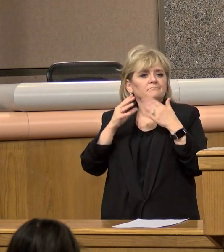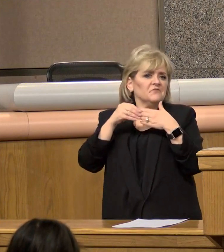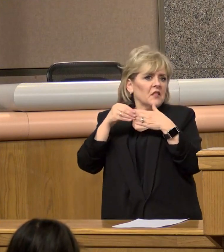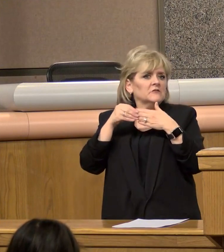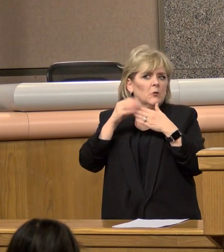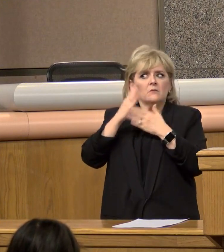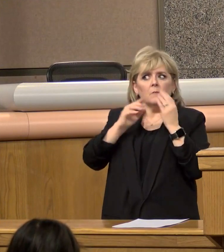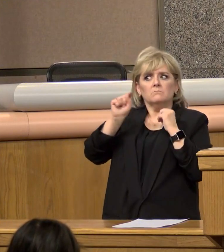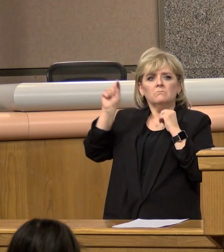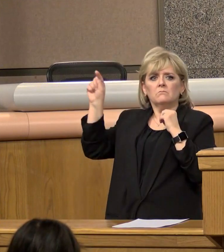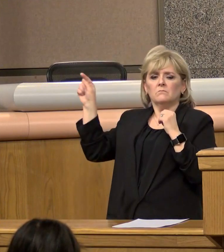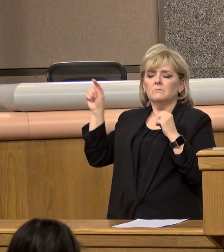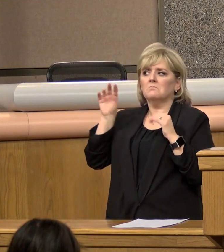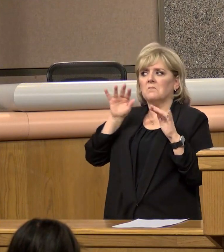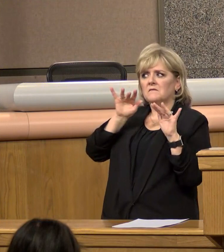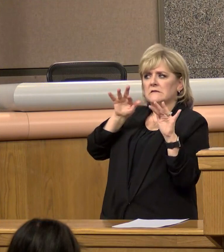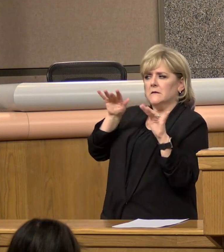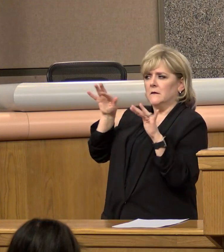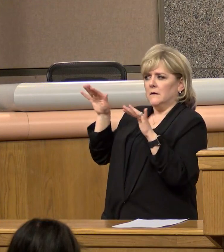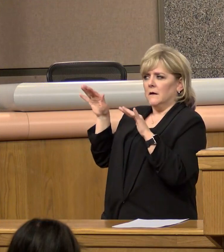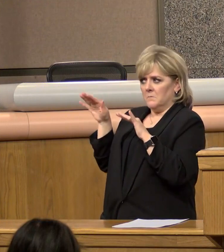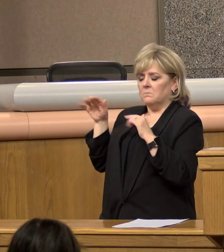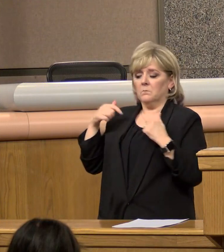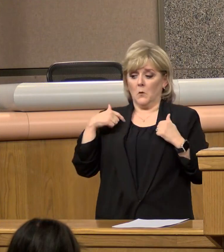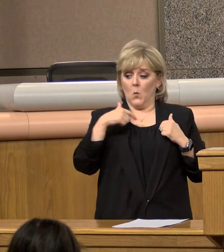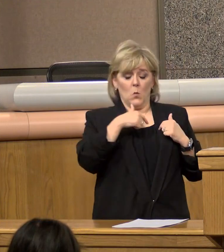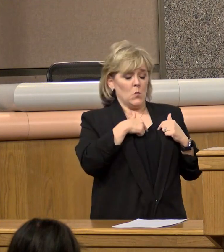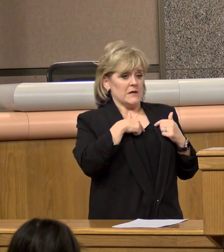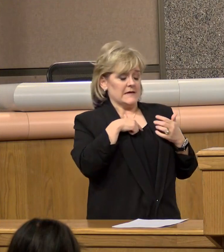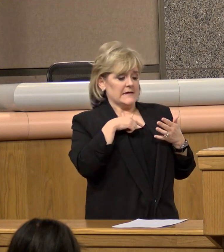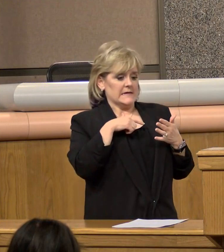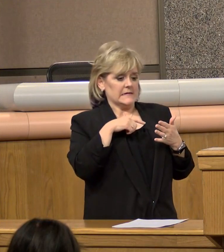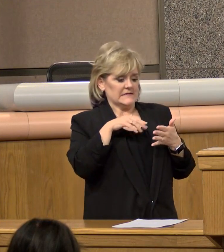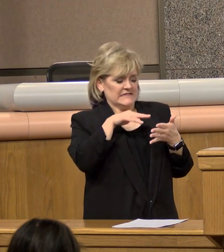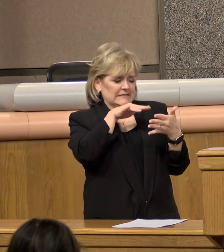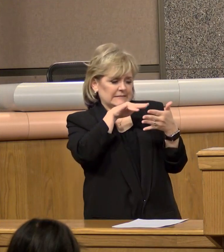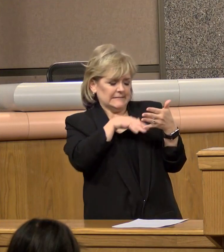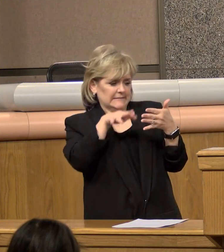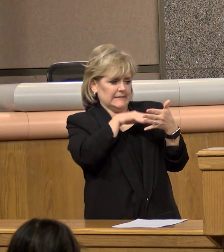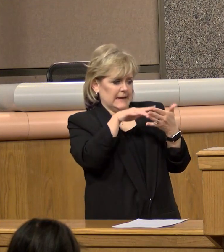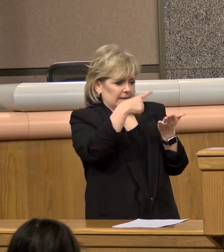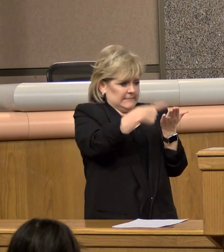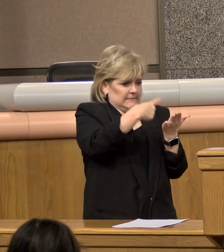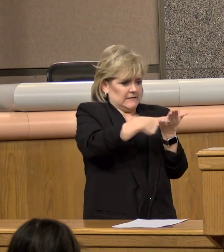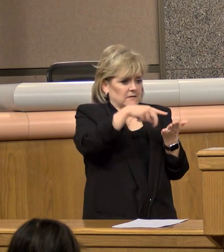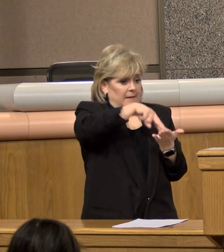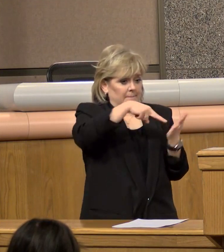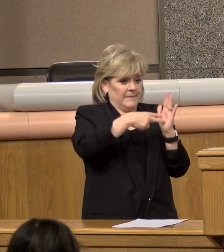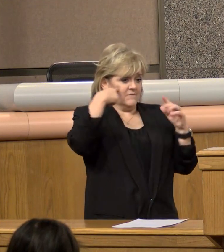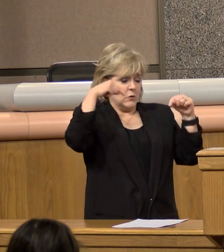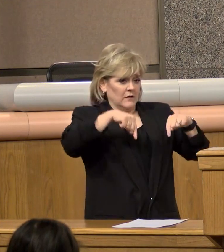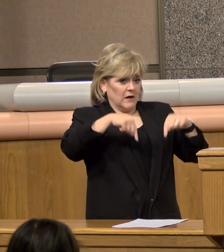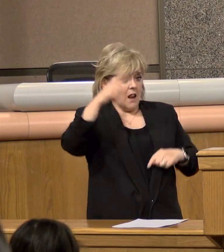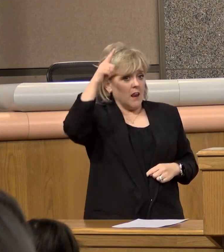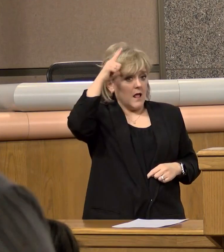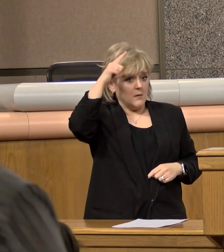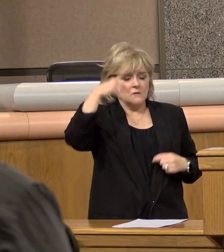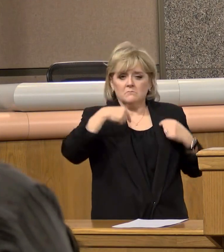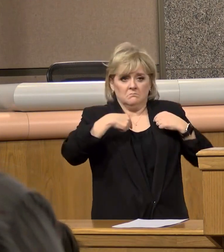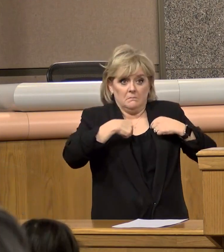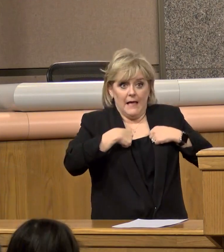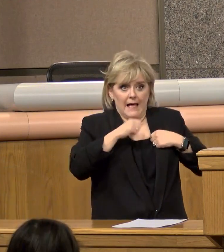We, we are, we have not studied what that would look like for Lubbock, at least I have not. Our emergency management